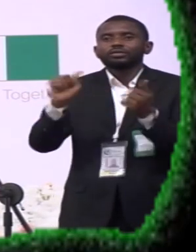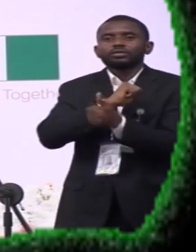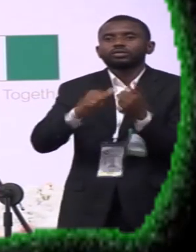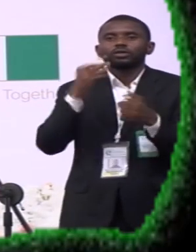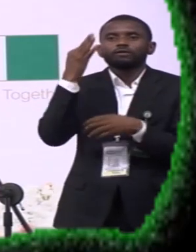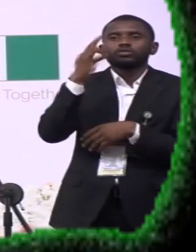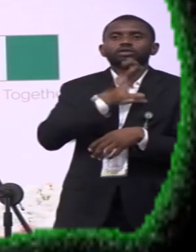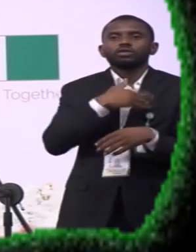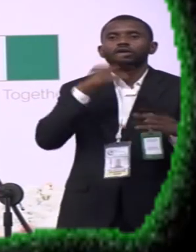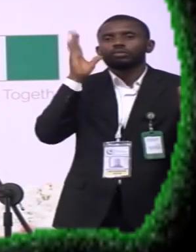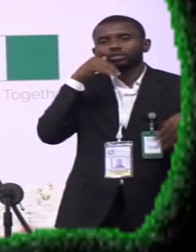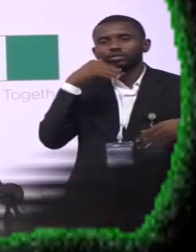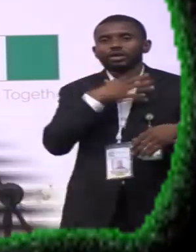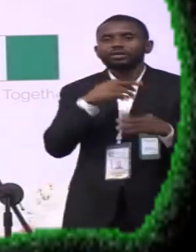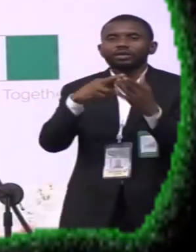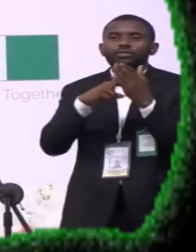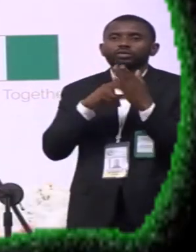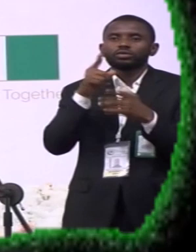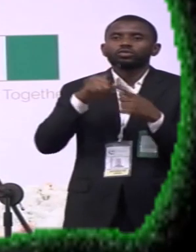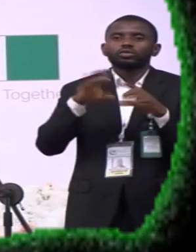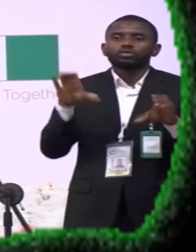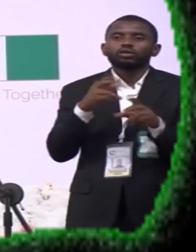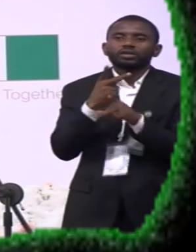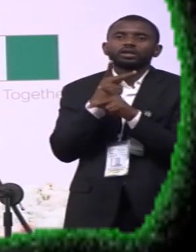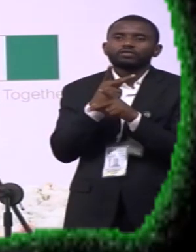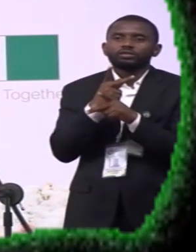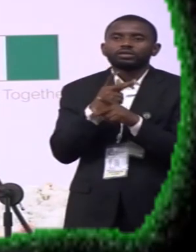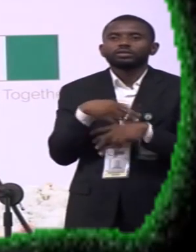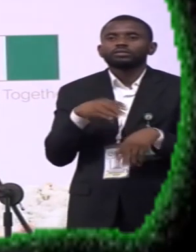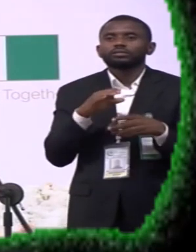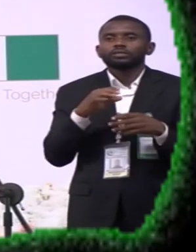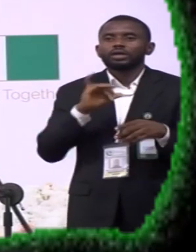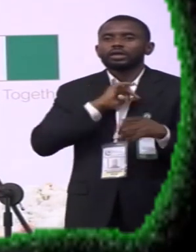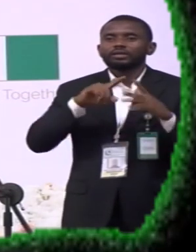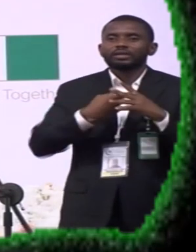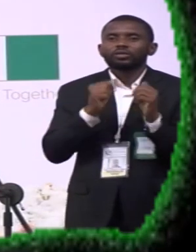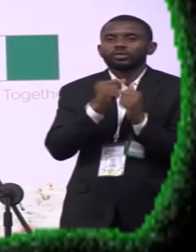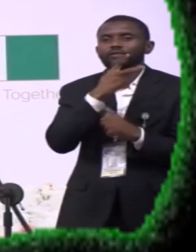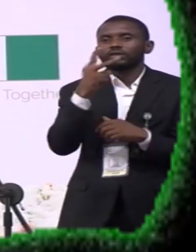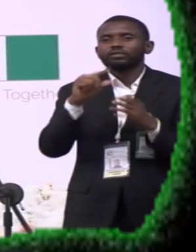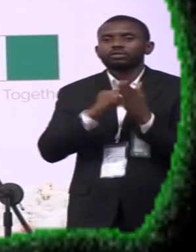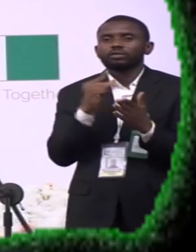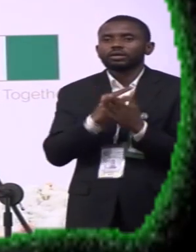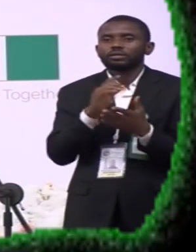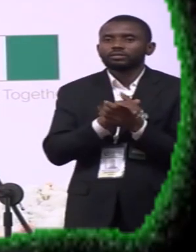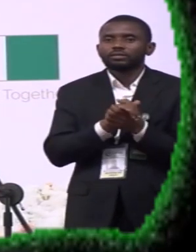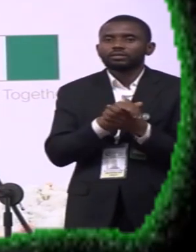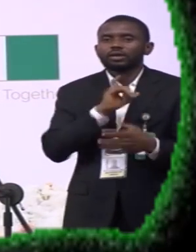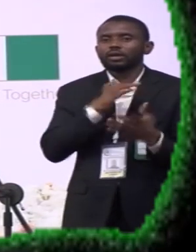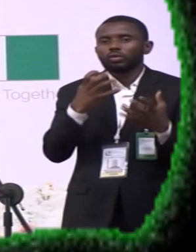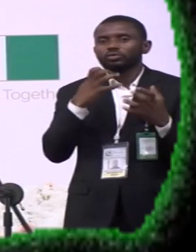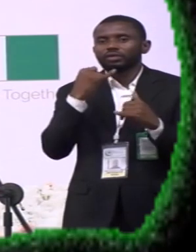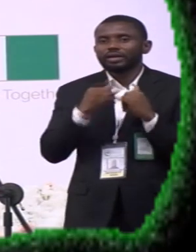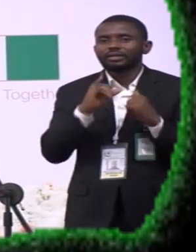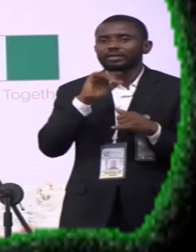look carefully at this aspect of our life. I started with a verse of the Holy Quran, and I want to end it